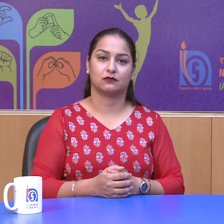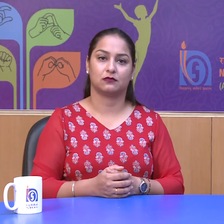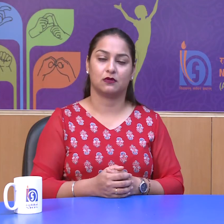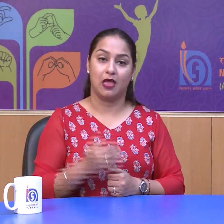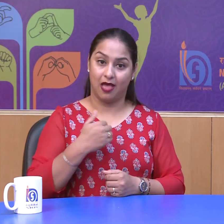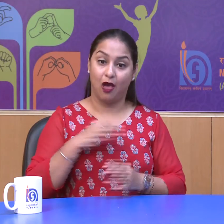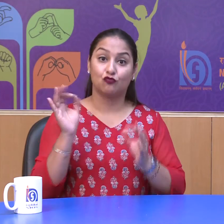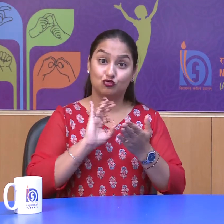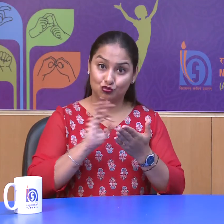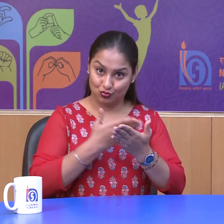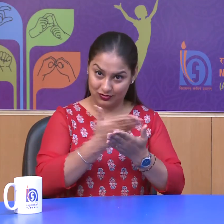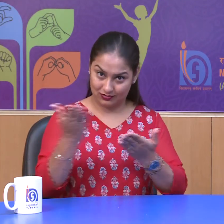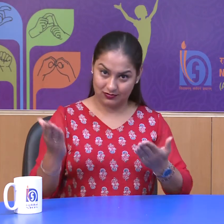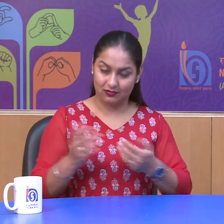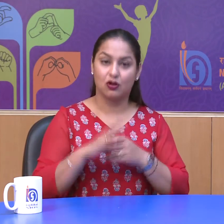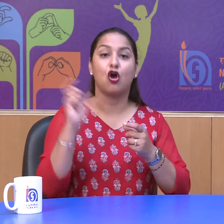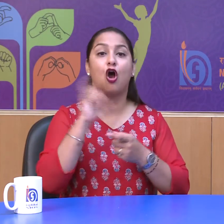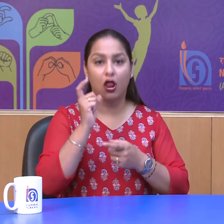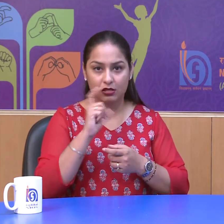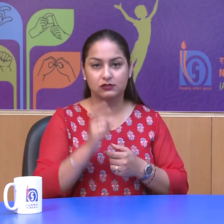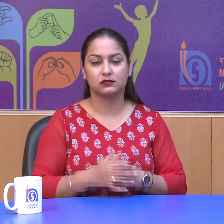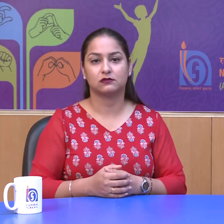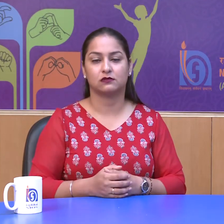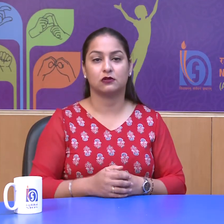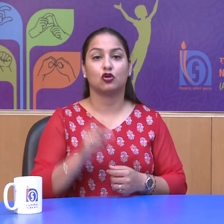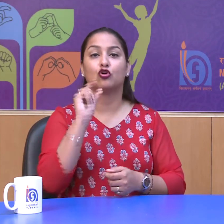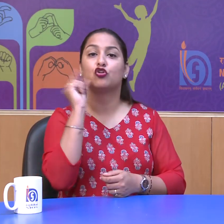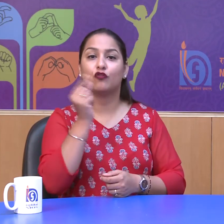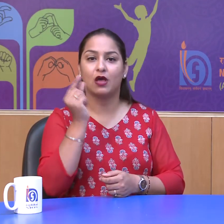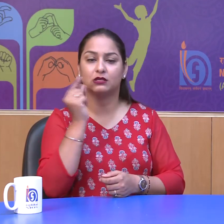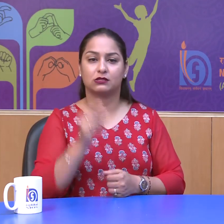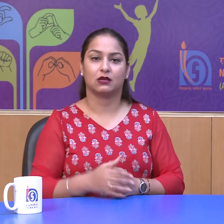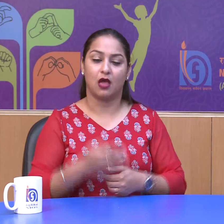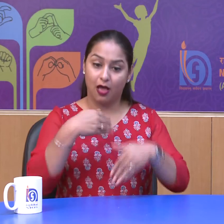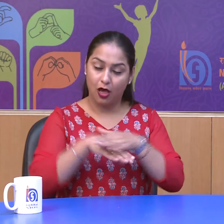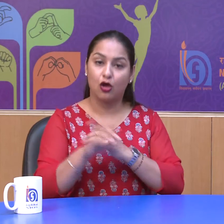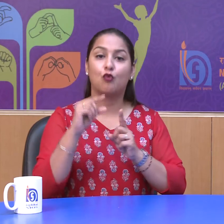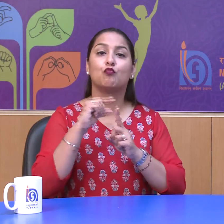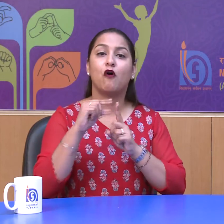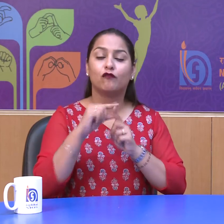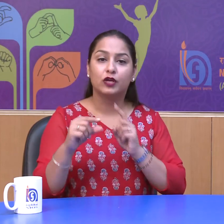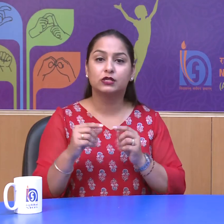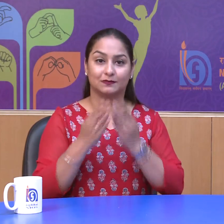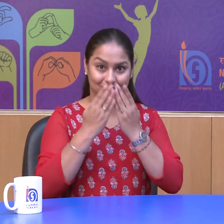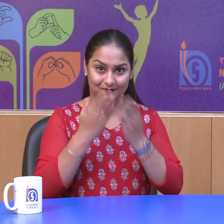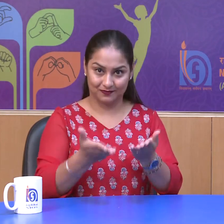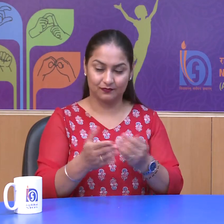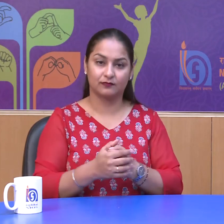Our schools, colleges, universities, and professional institutes leave on our